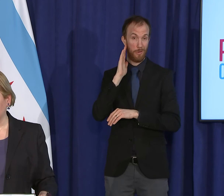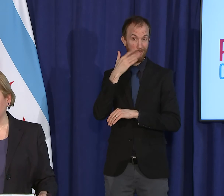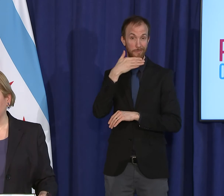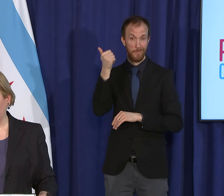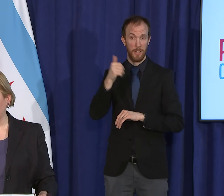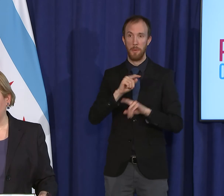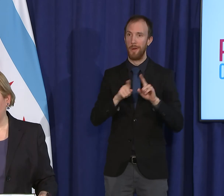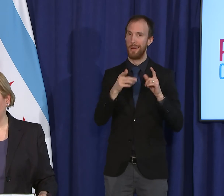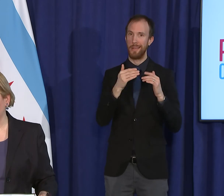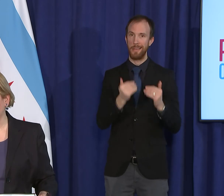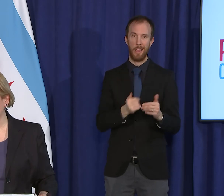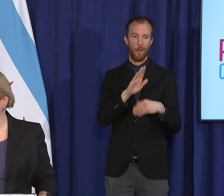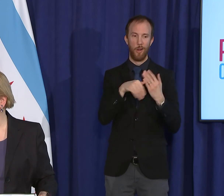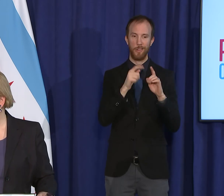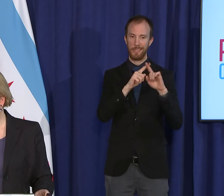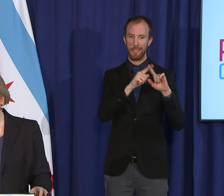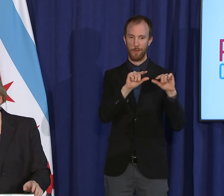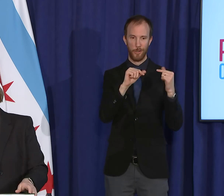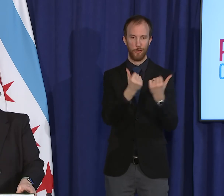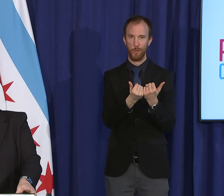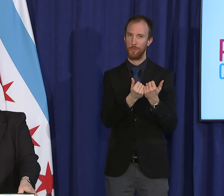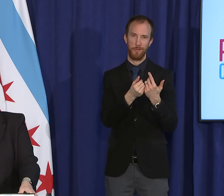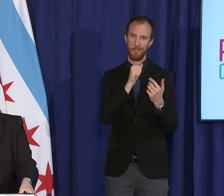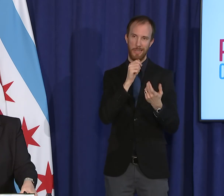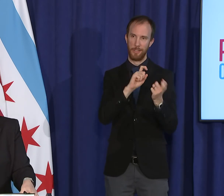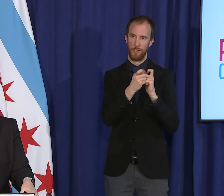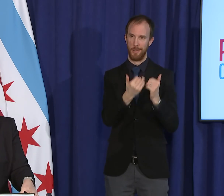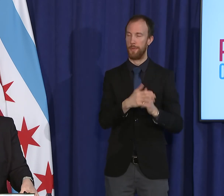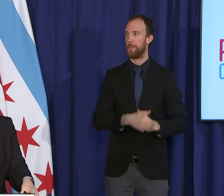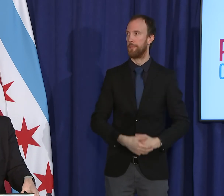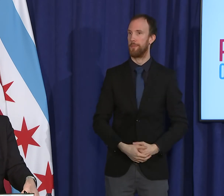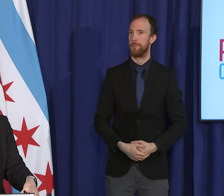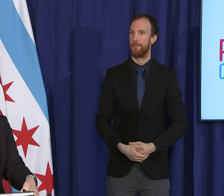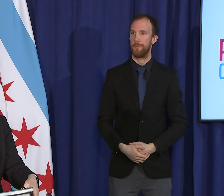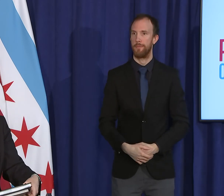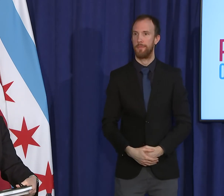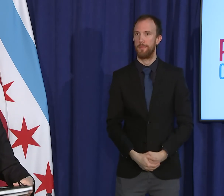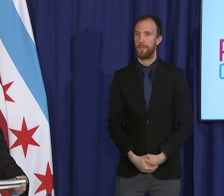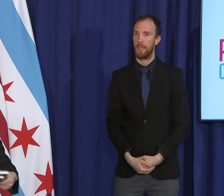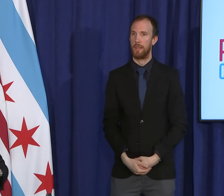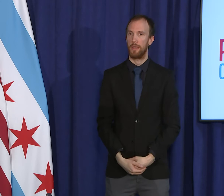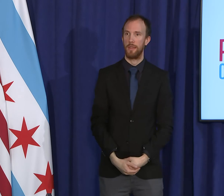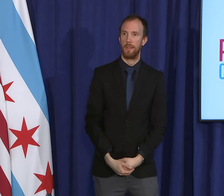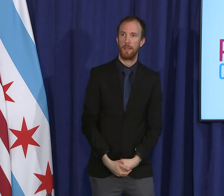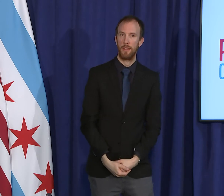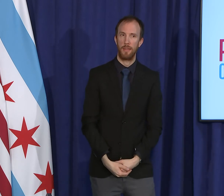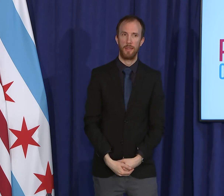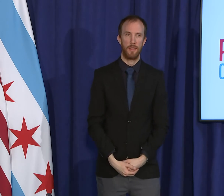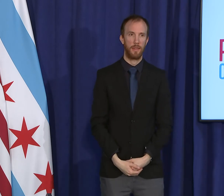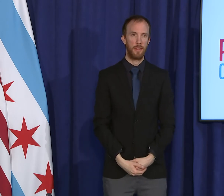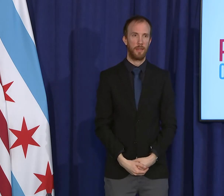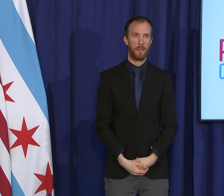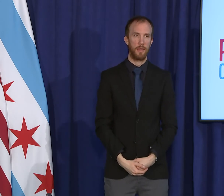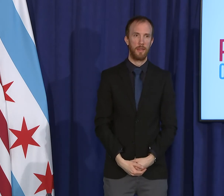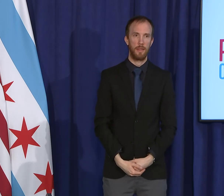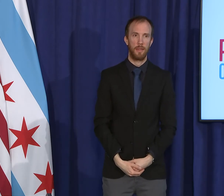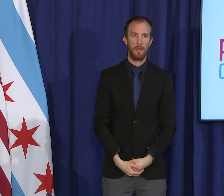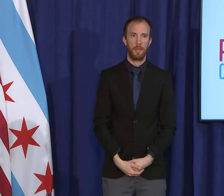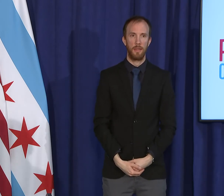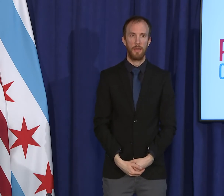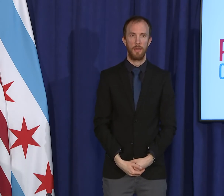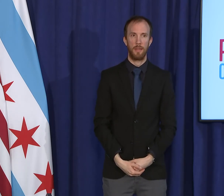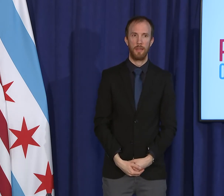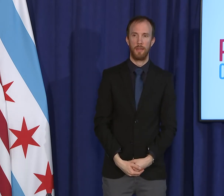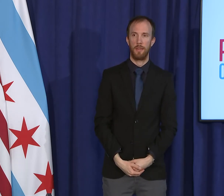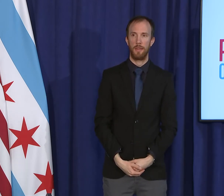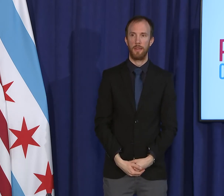of the eligibility criteria. Marianne, let's do one more from you on that. I've got like from other people, so they're not just my questions. Can we do the room as opposed to